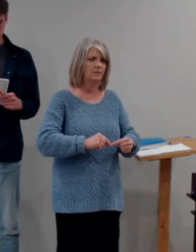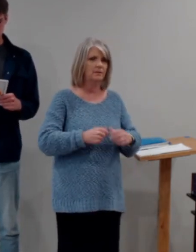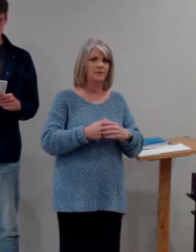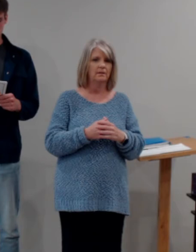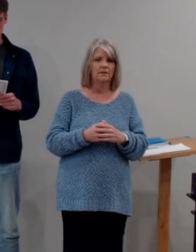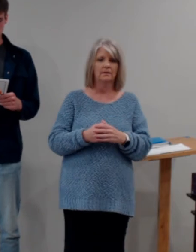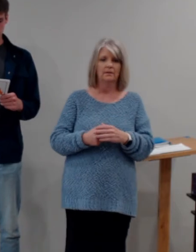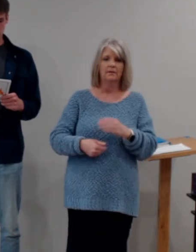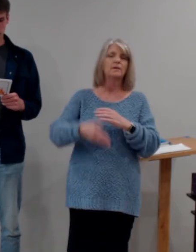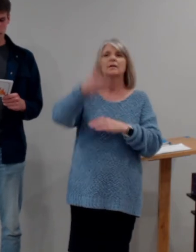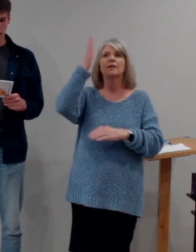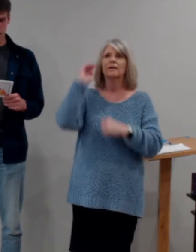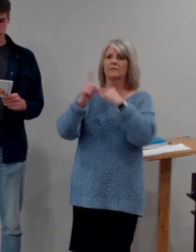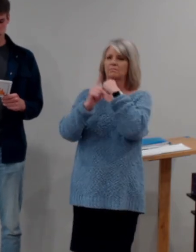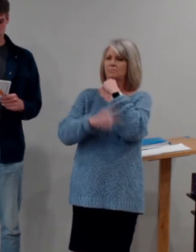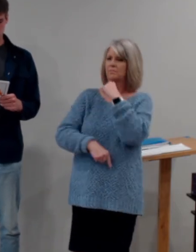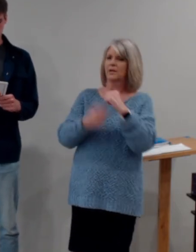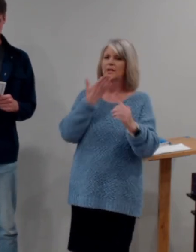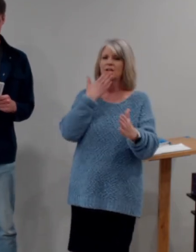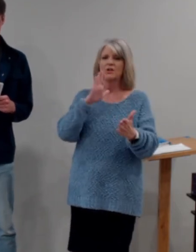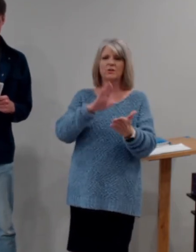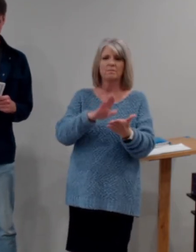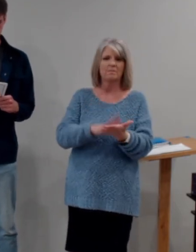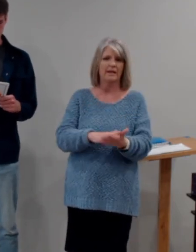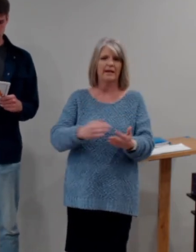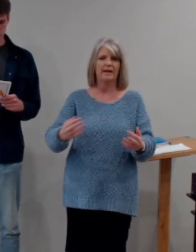God punish bad, hell always.